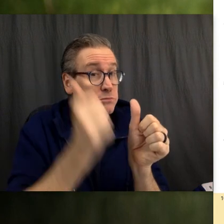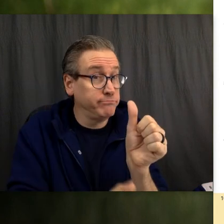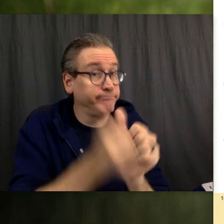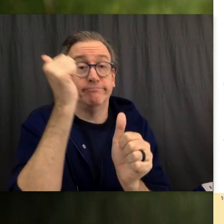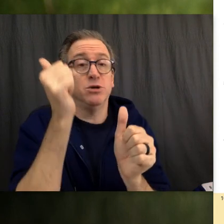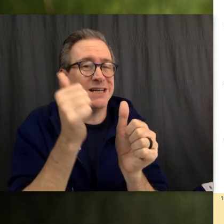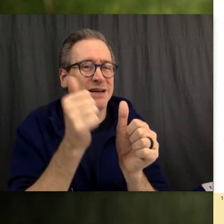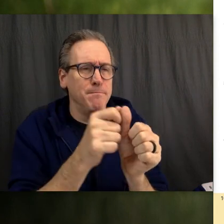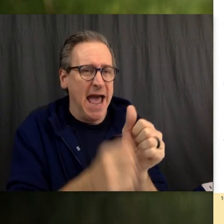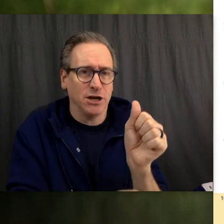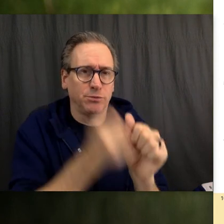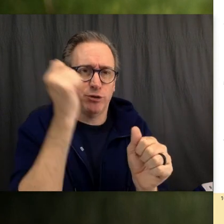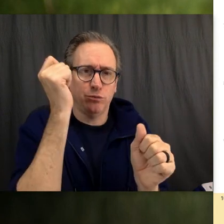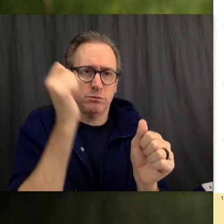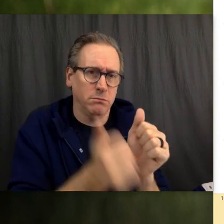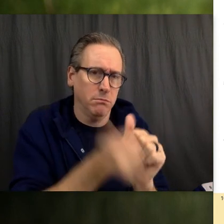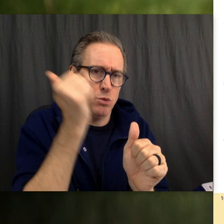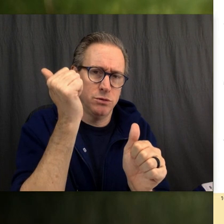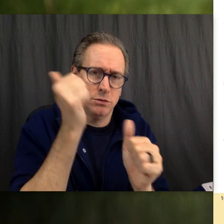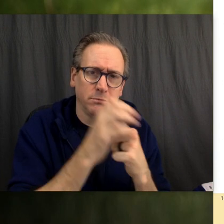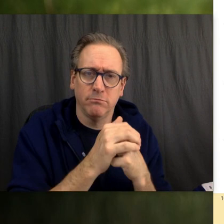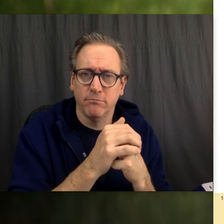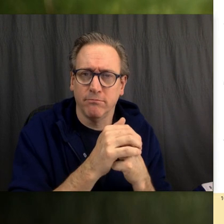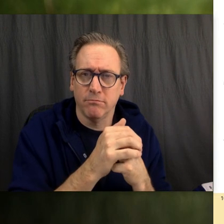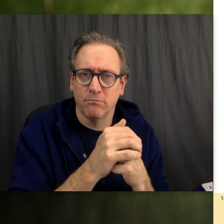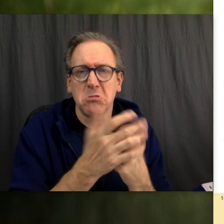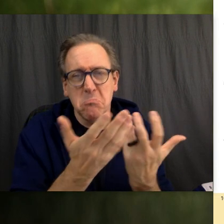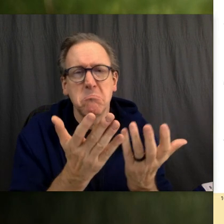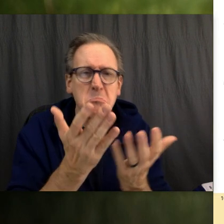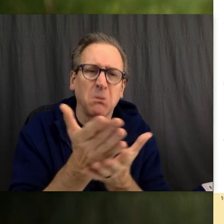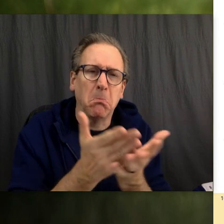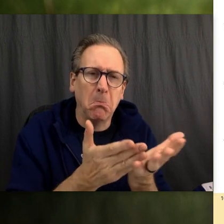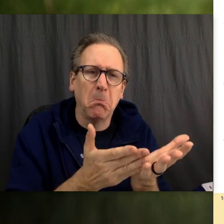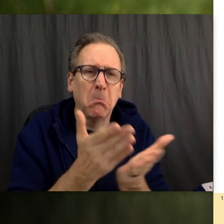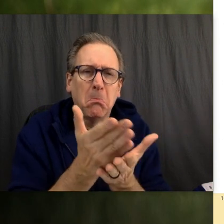Most. It's almost like a match. Most.